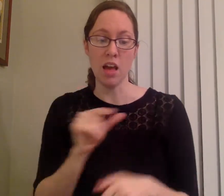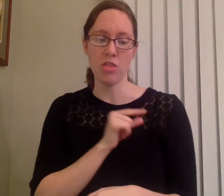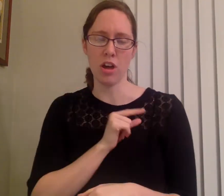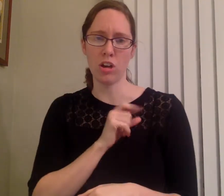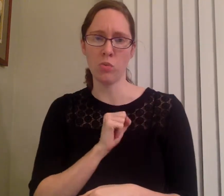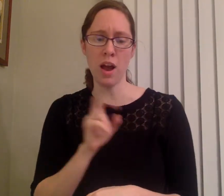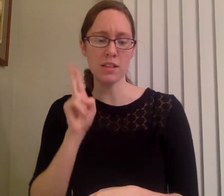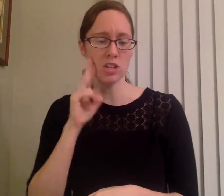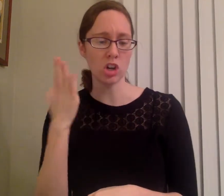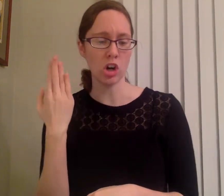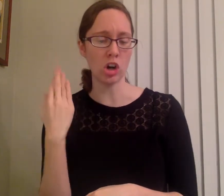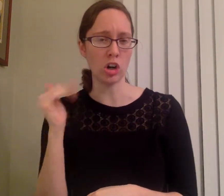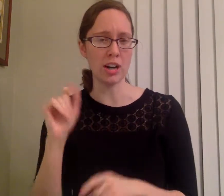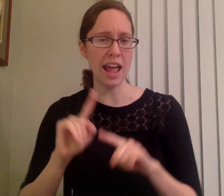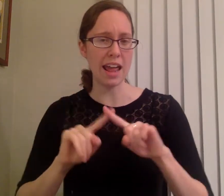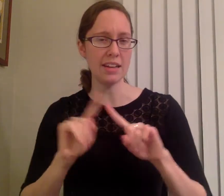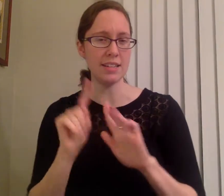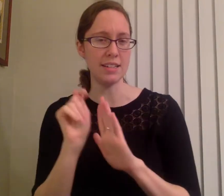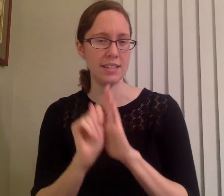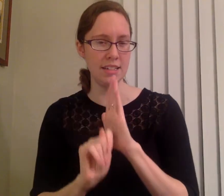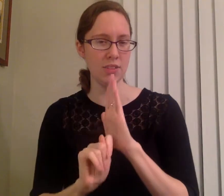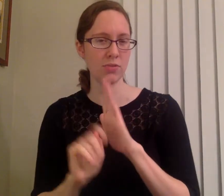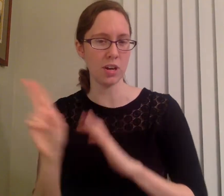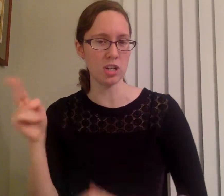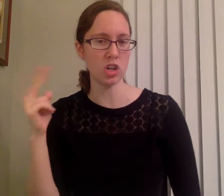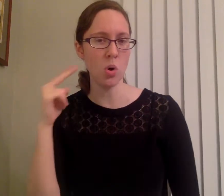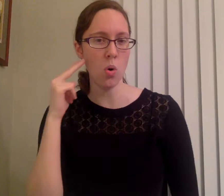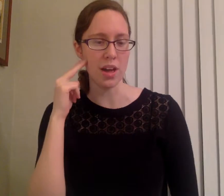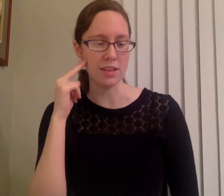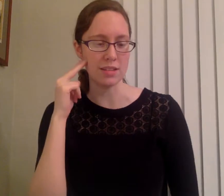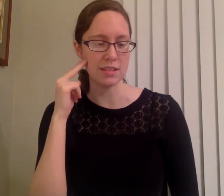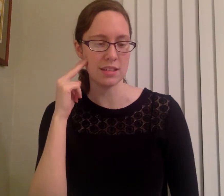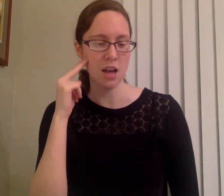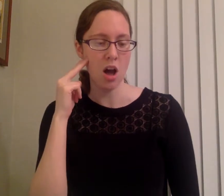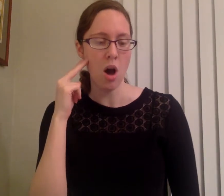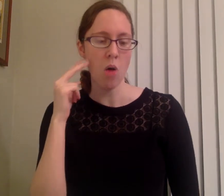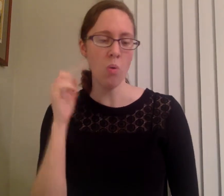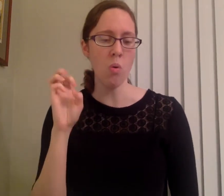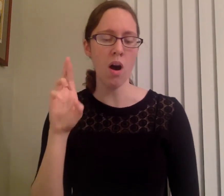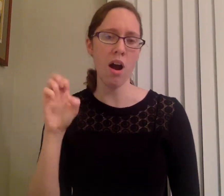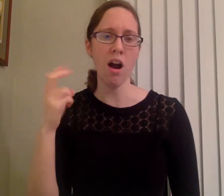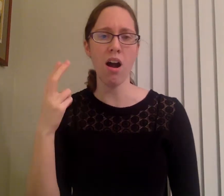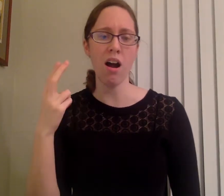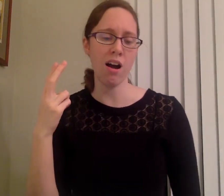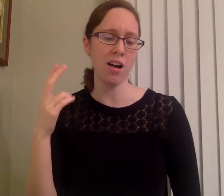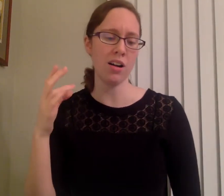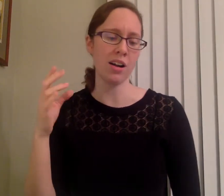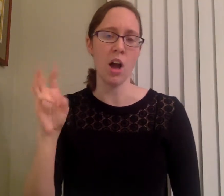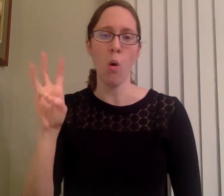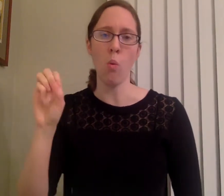the grunts heard a different noise. Wog!